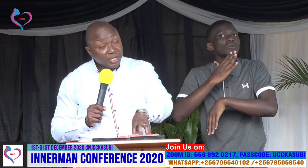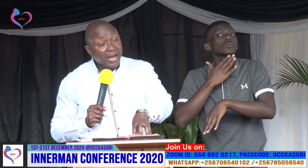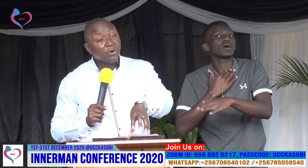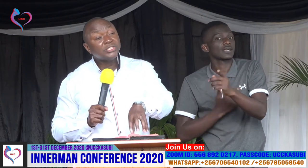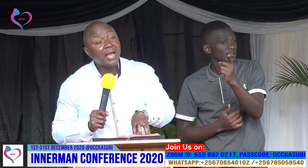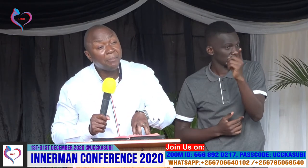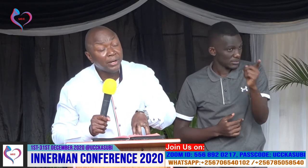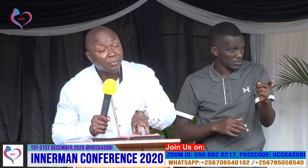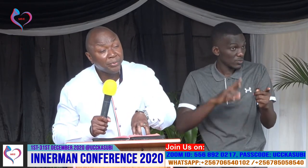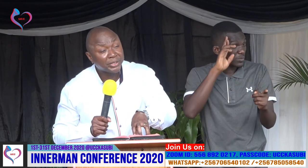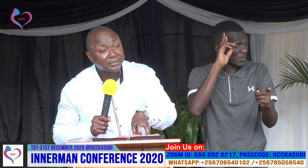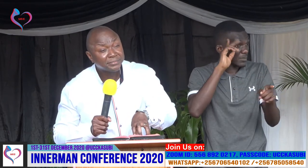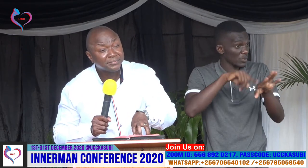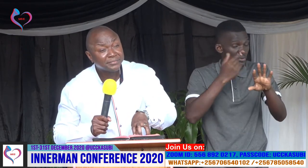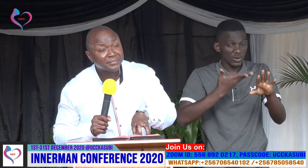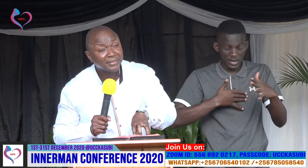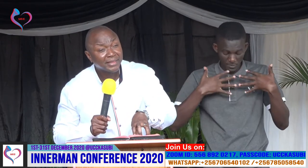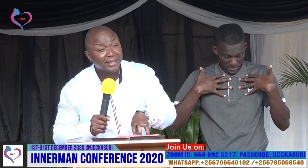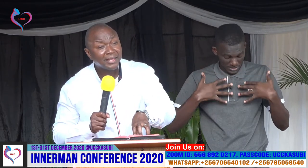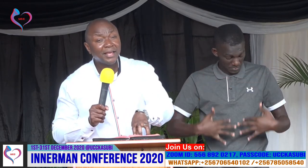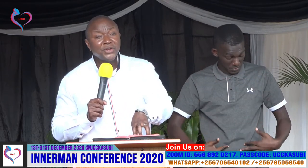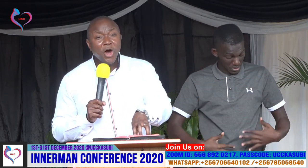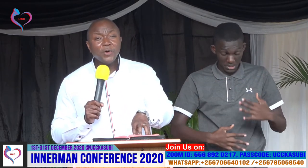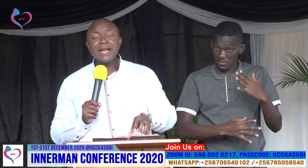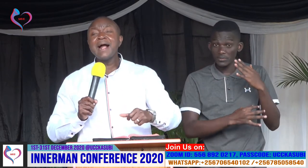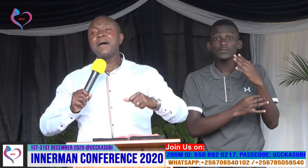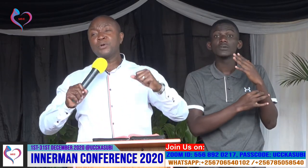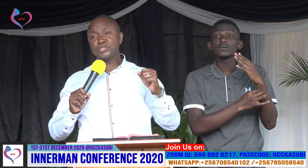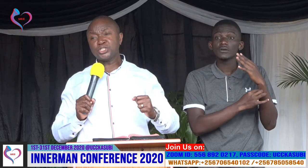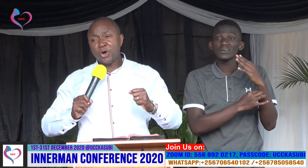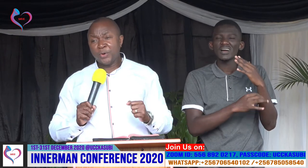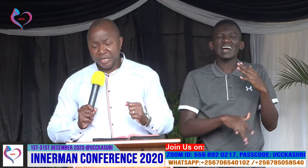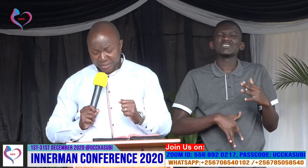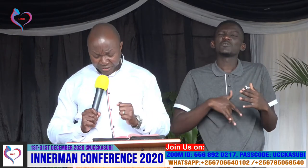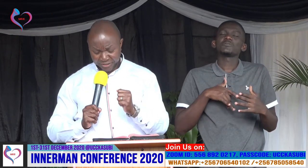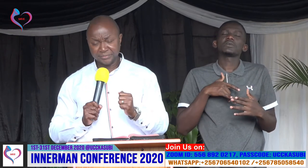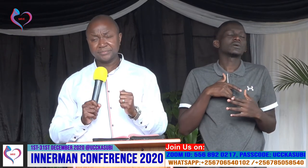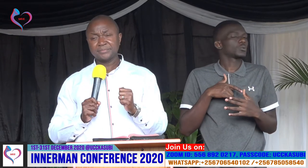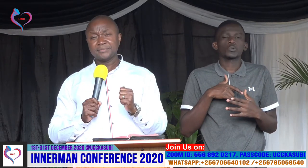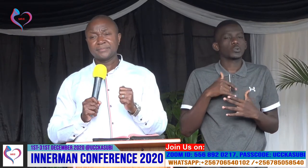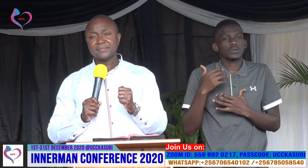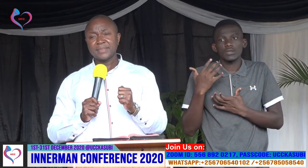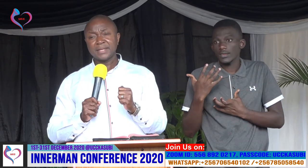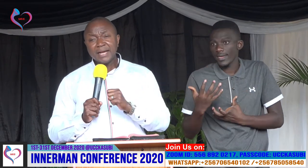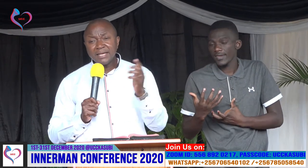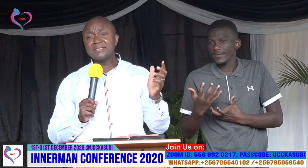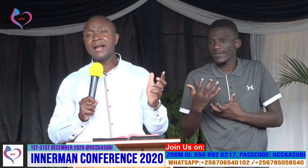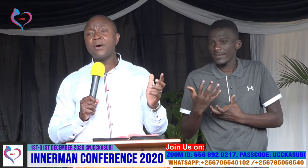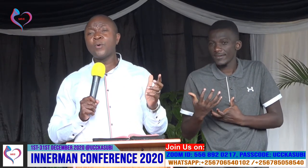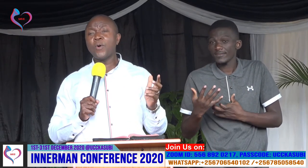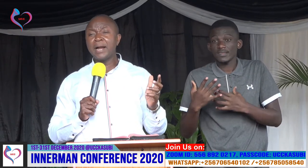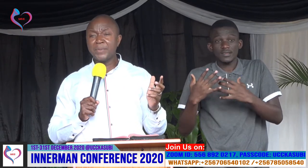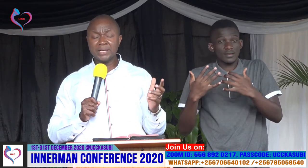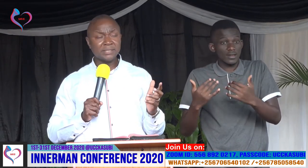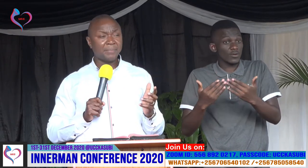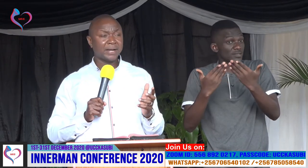wishes, when you're putting on the body and you feel they are so heavy for you,